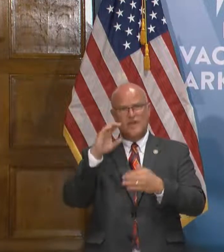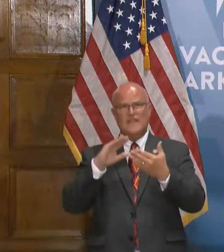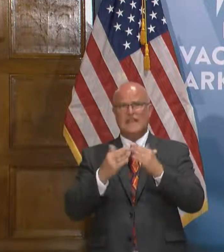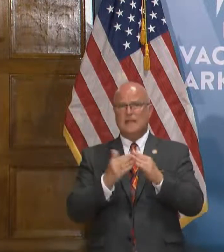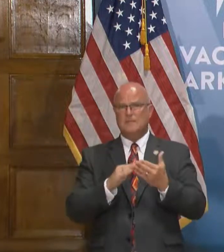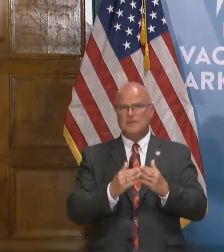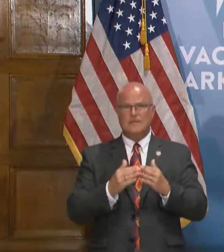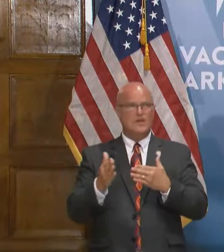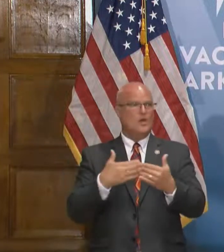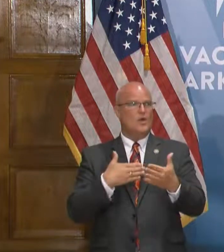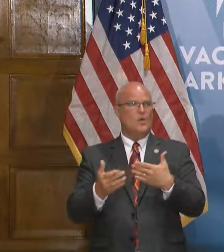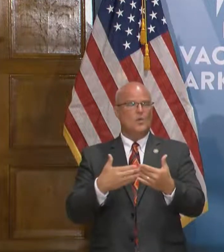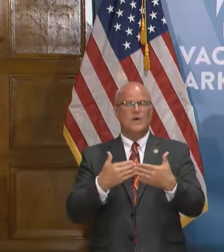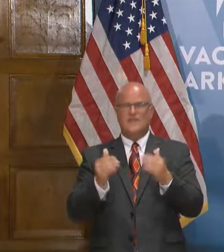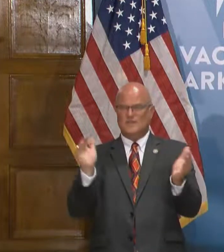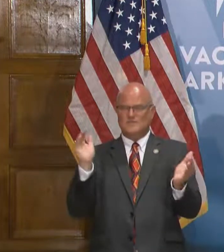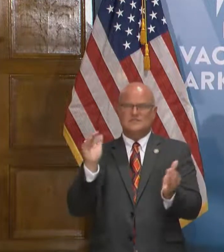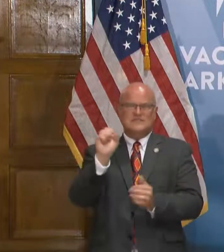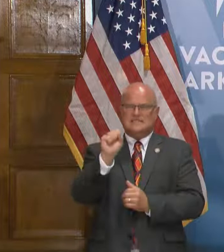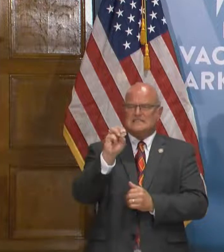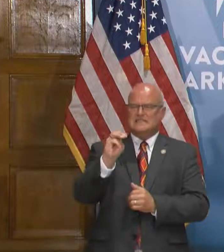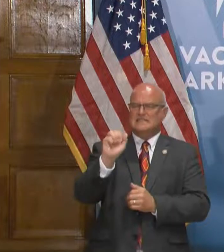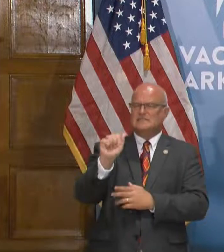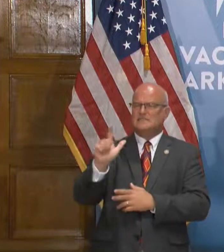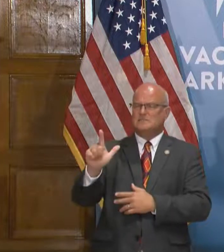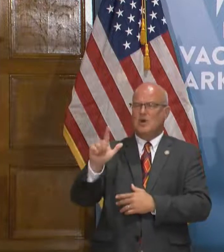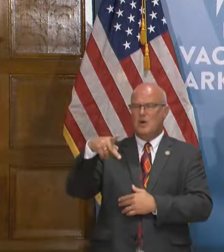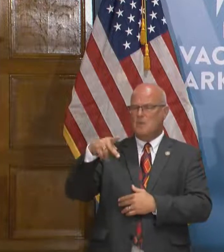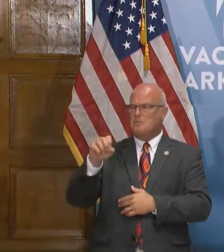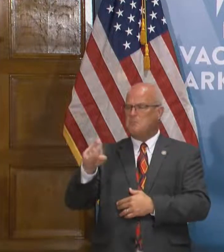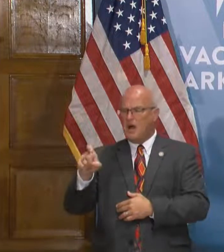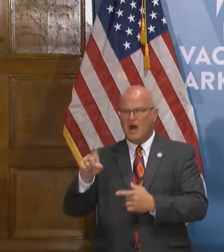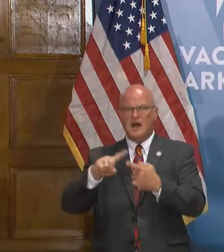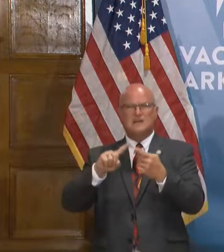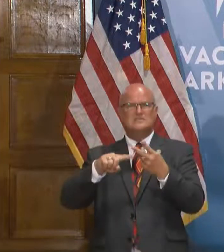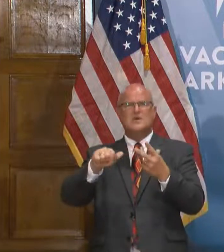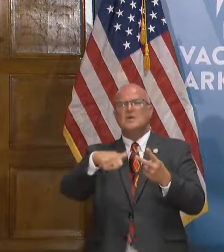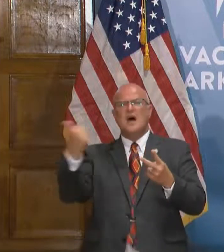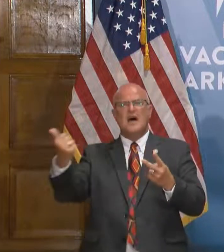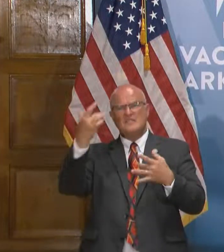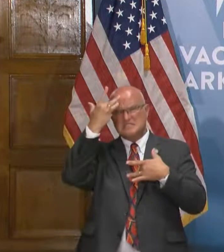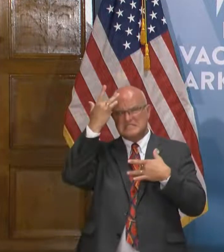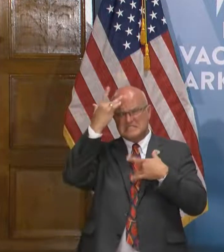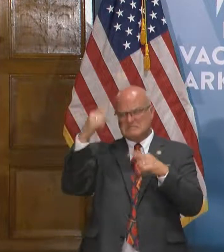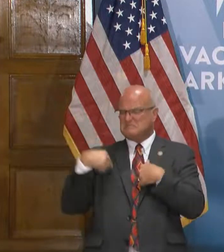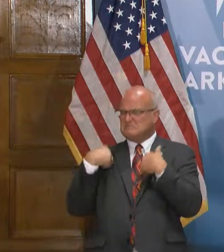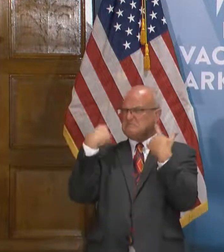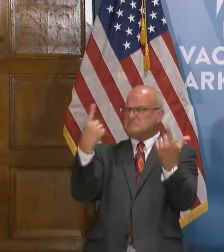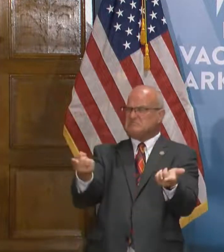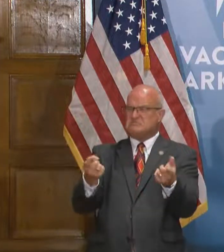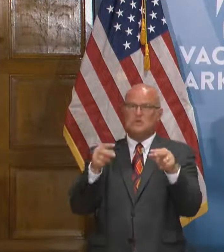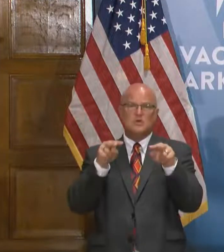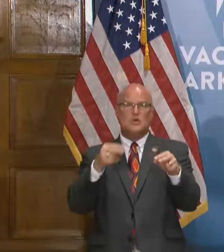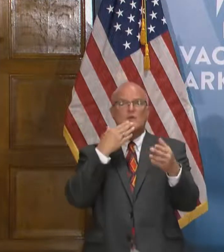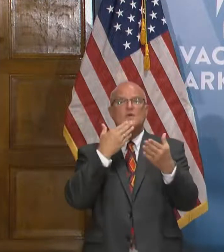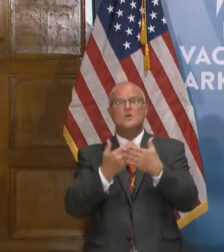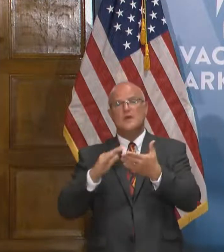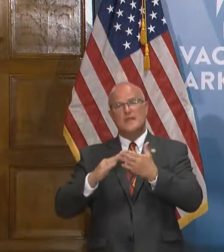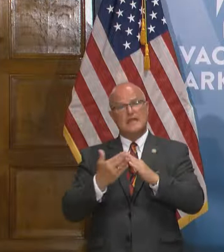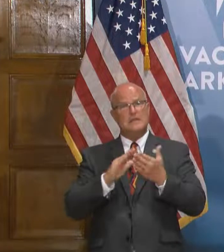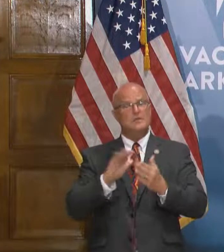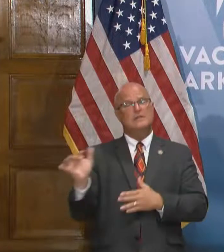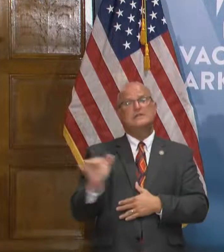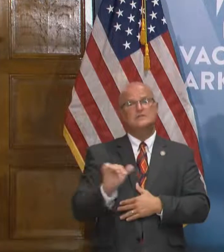community. And whether it's been smallpox or other communicable diseases, we've always looked at the good of the community